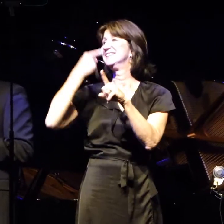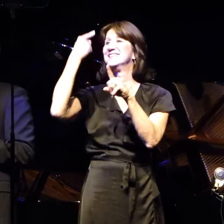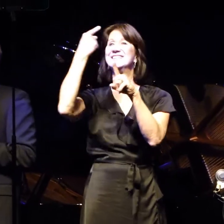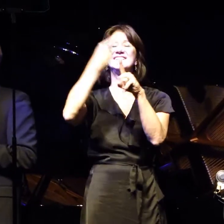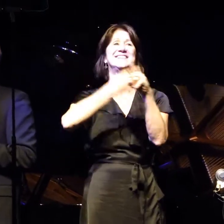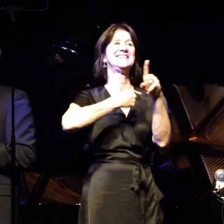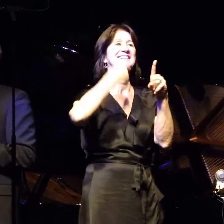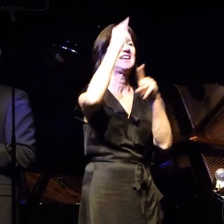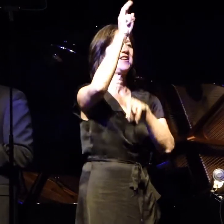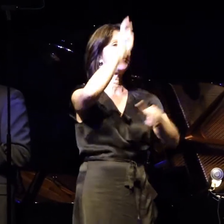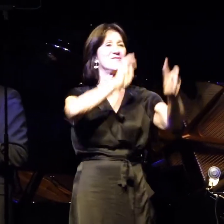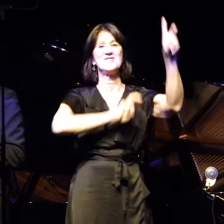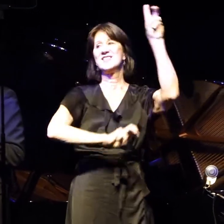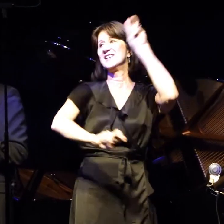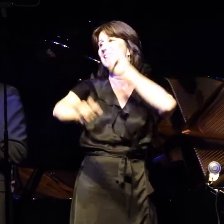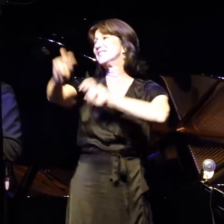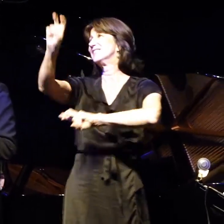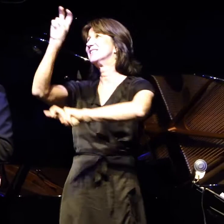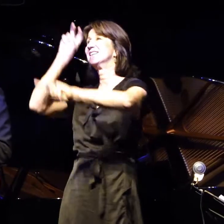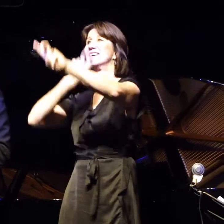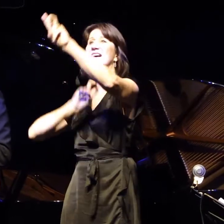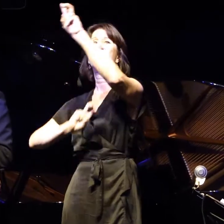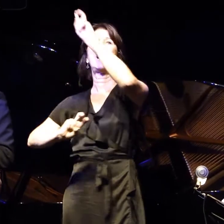And Ferris